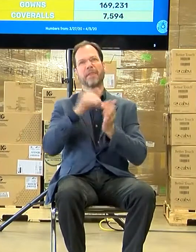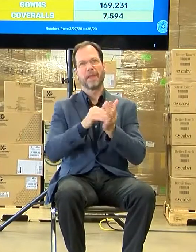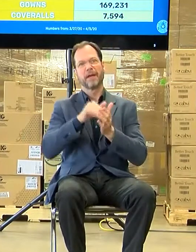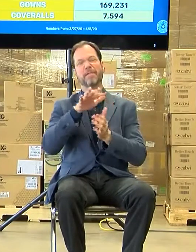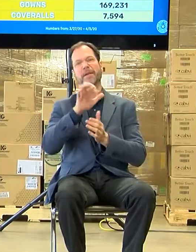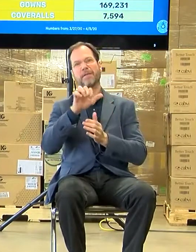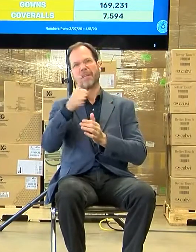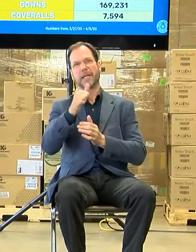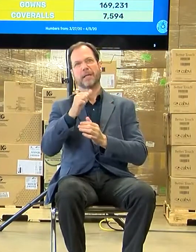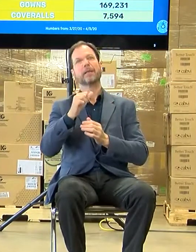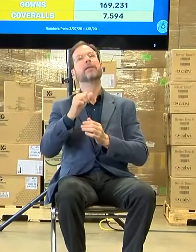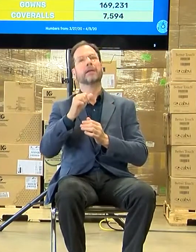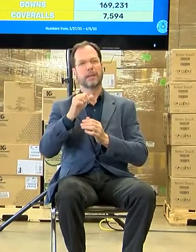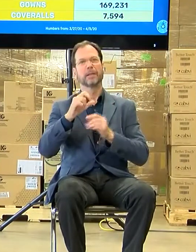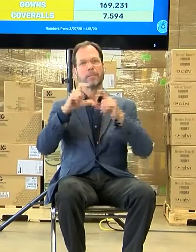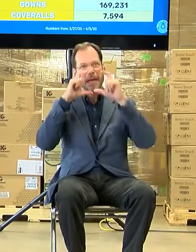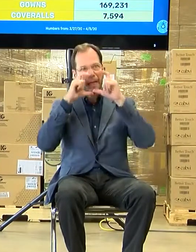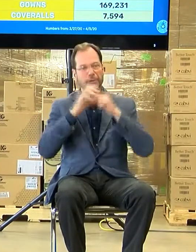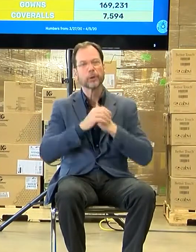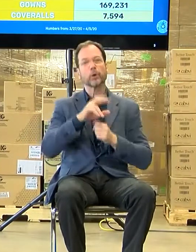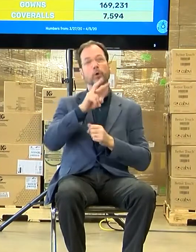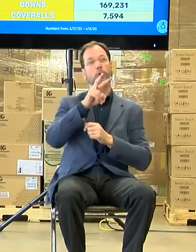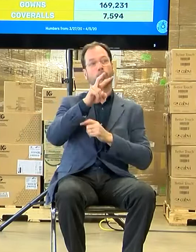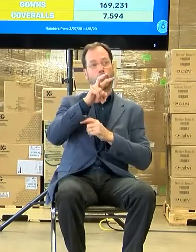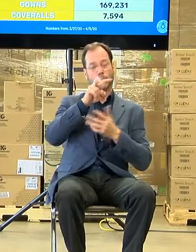1,676,510 masks,